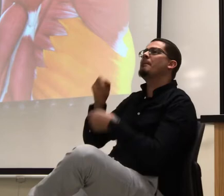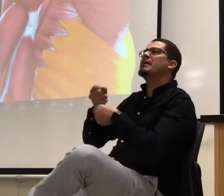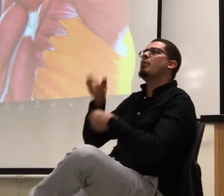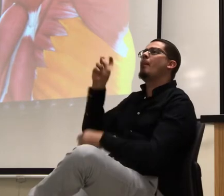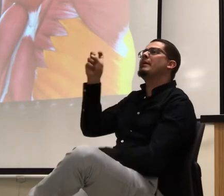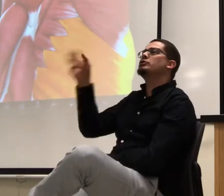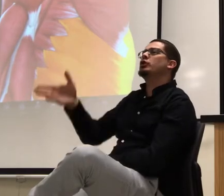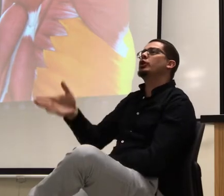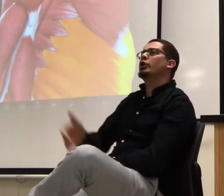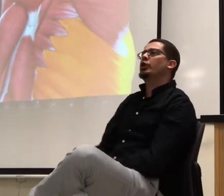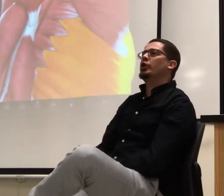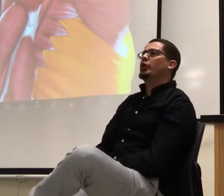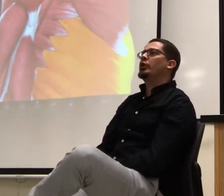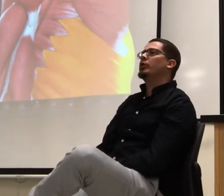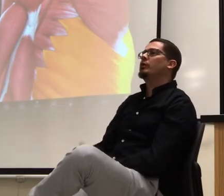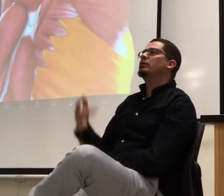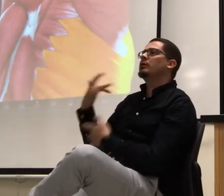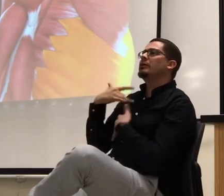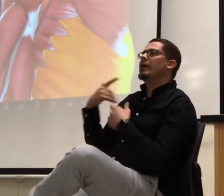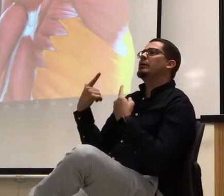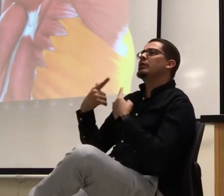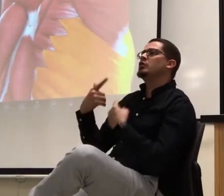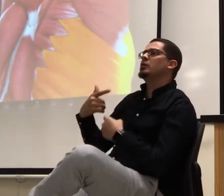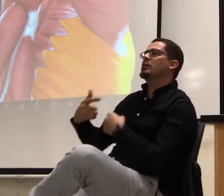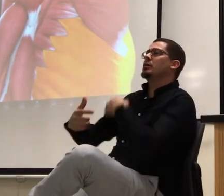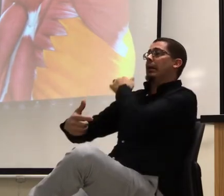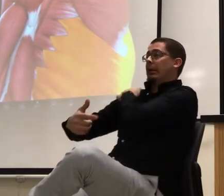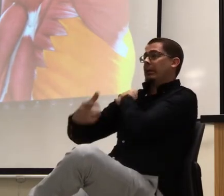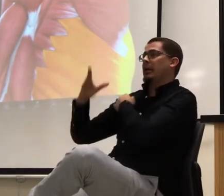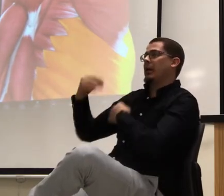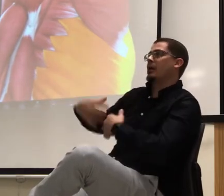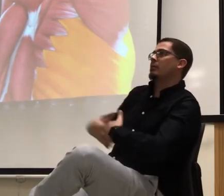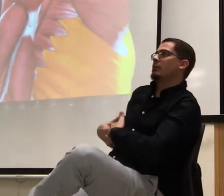So anyway, that's a side note. Anyways,